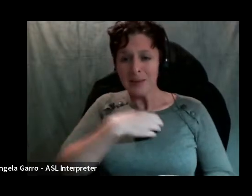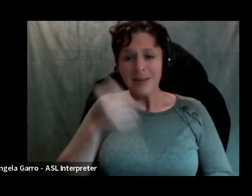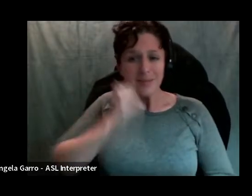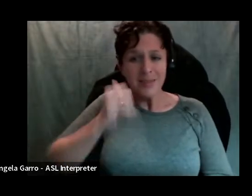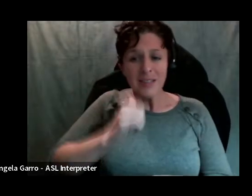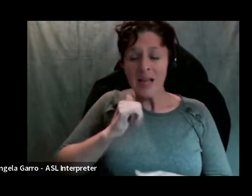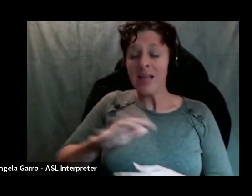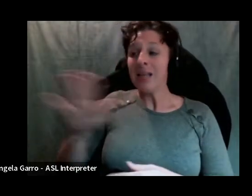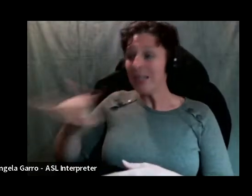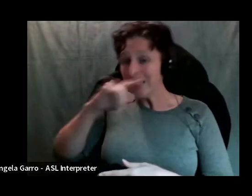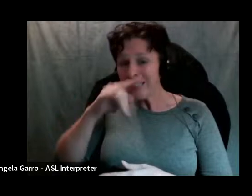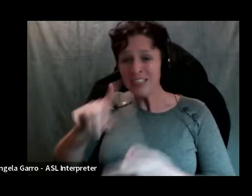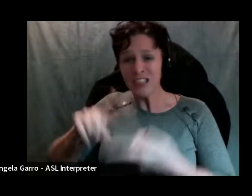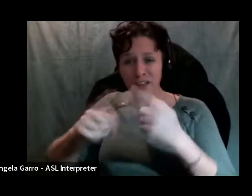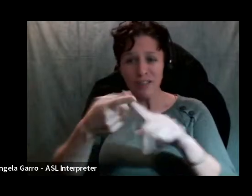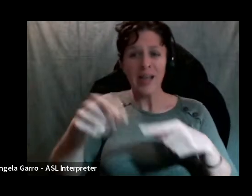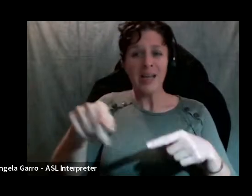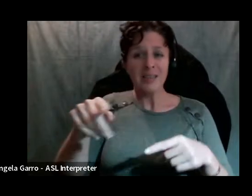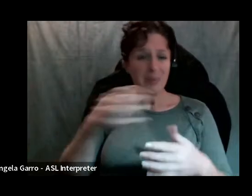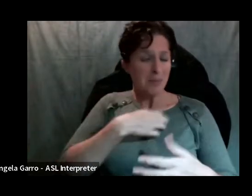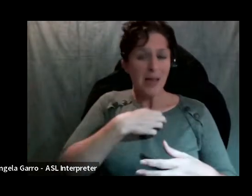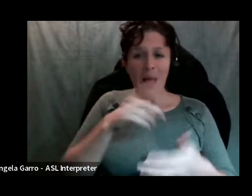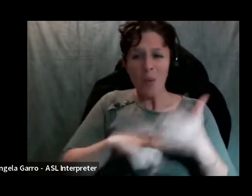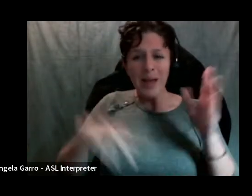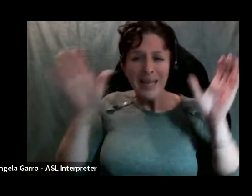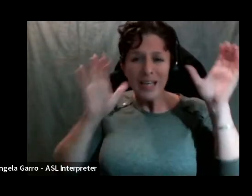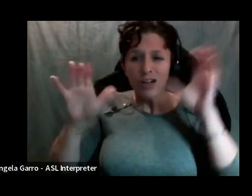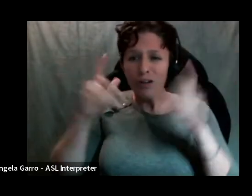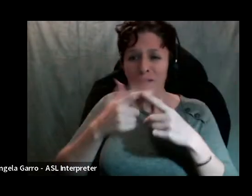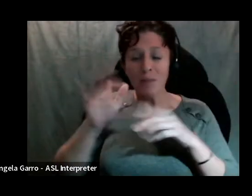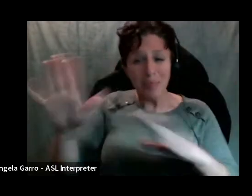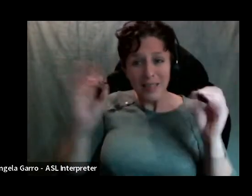are complaining what they're hearing from their teachers.